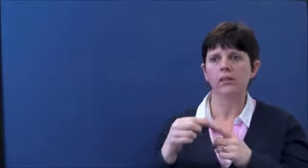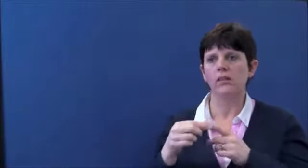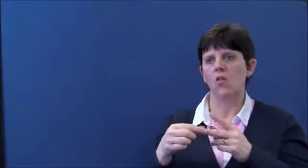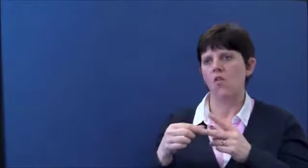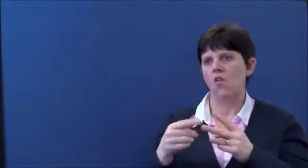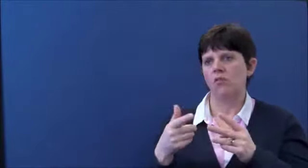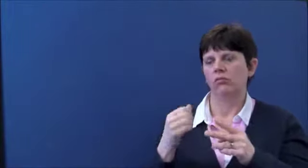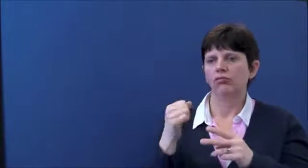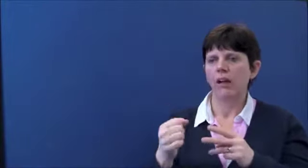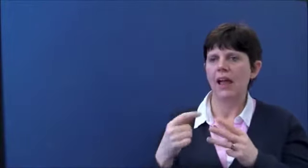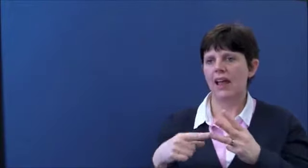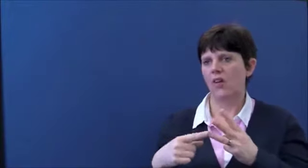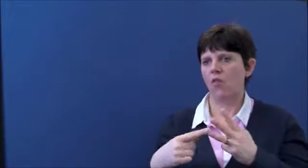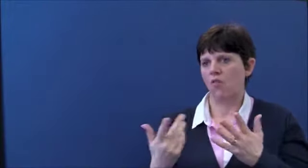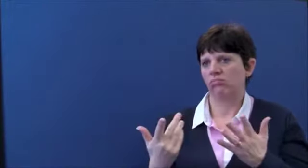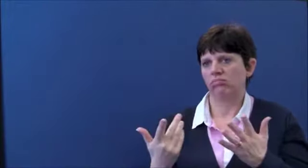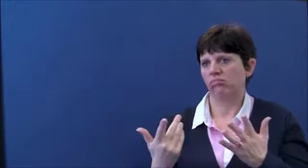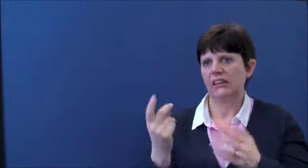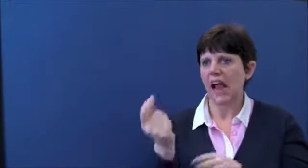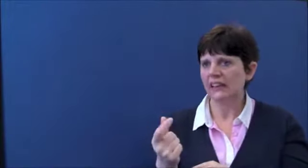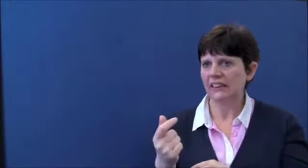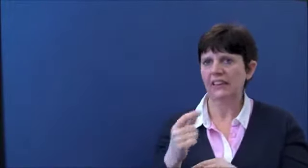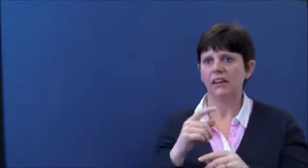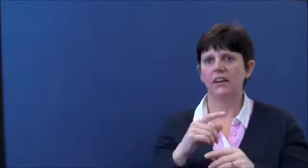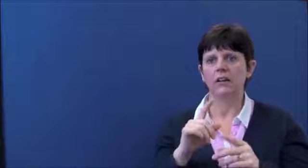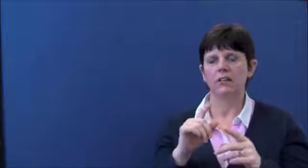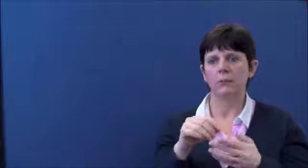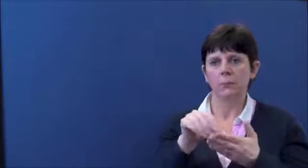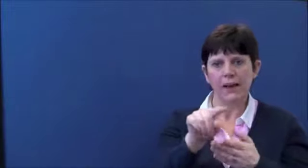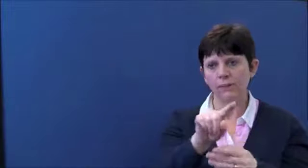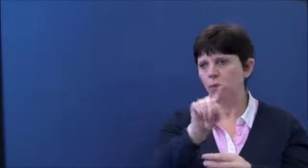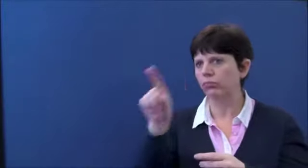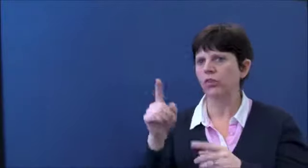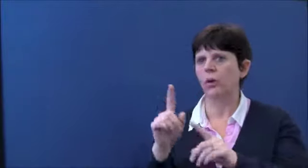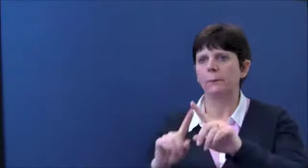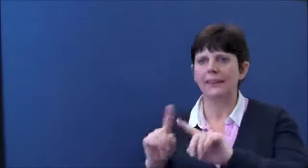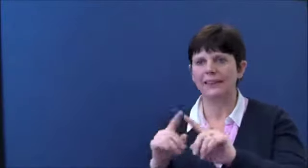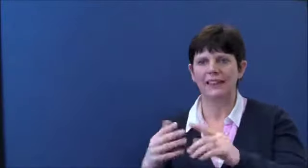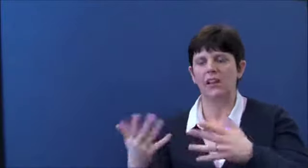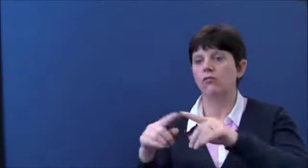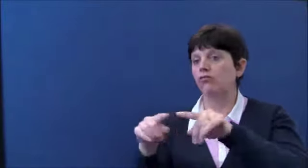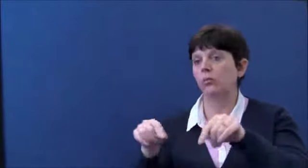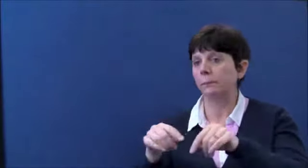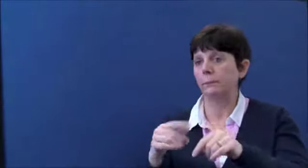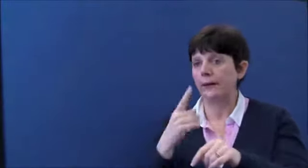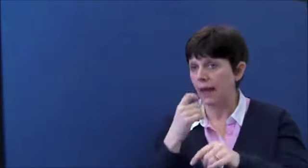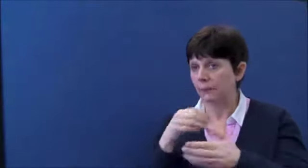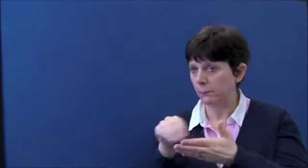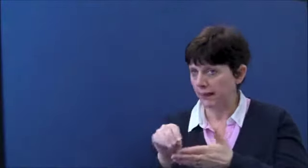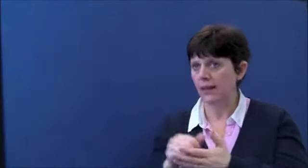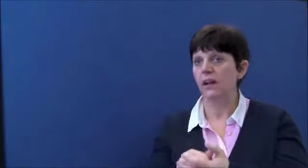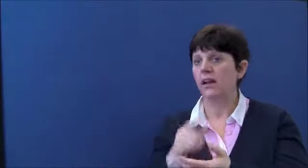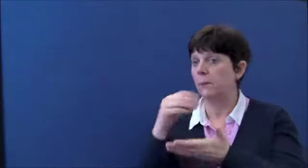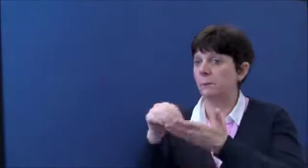train or a taxi to take the young person to the meeting and return home again. We will meet them wherever they want. It doesn't have to be at their home.